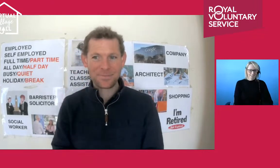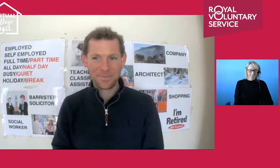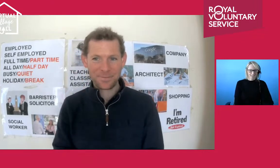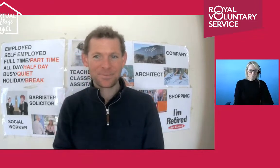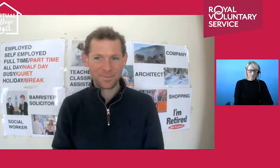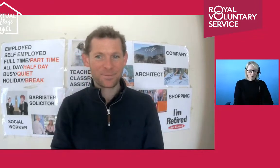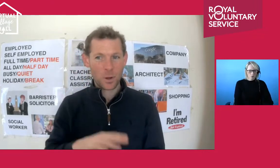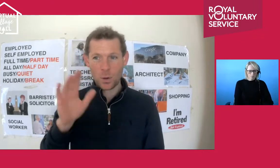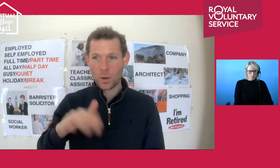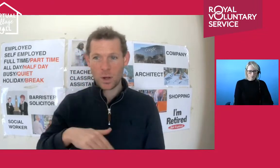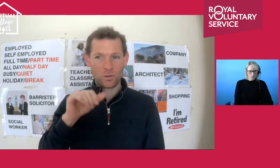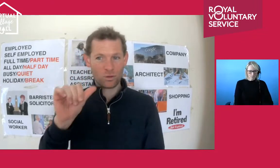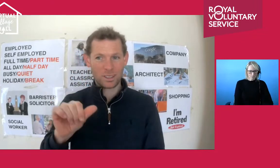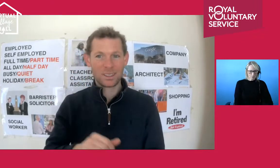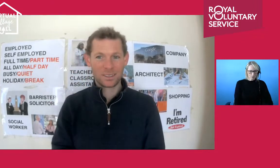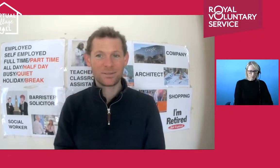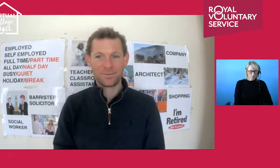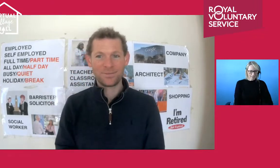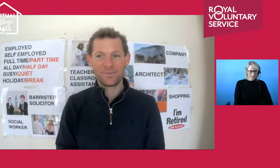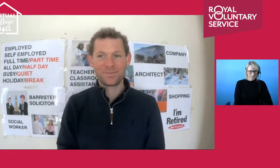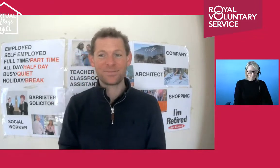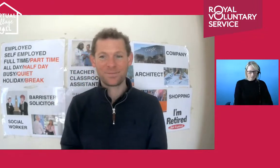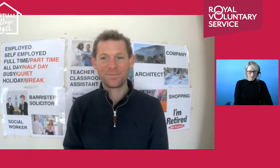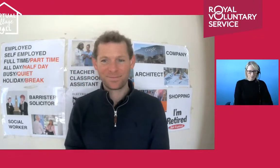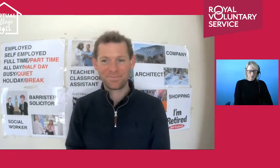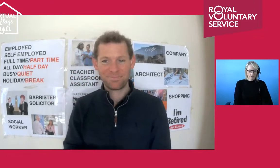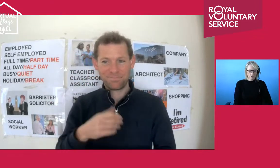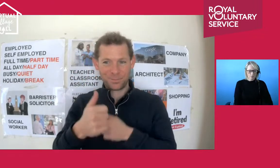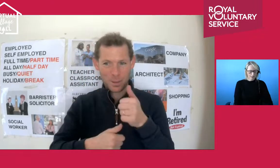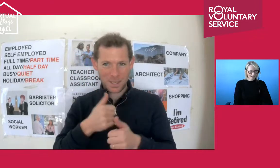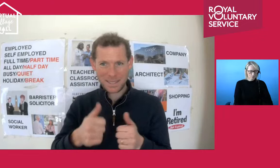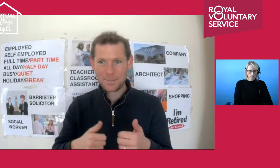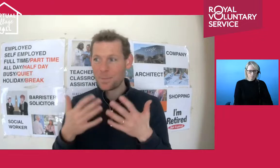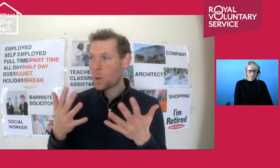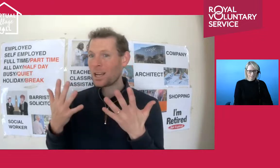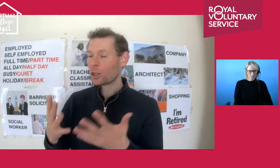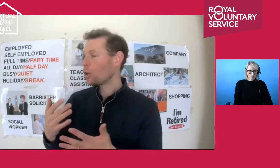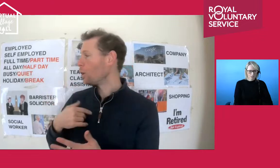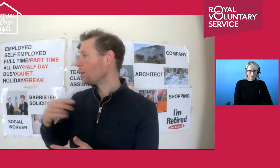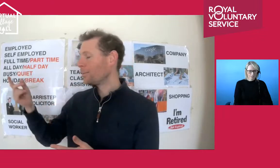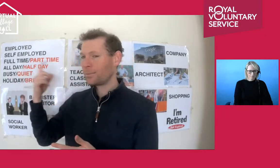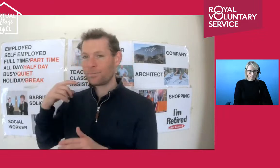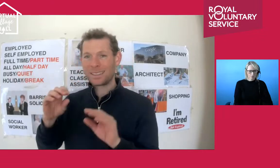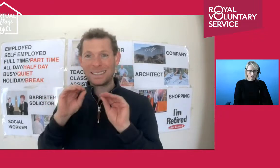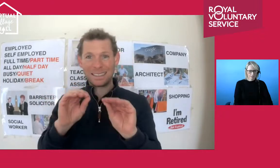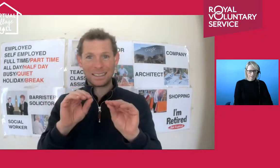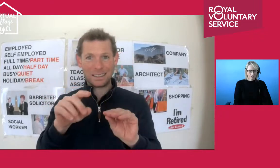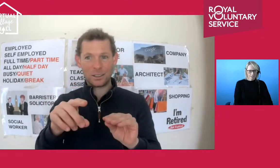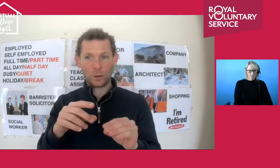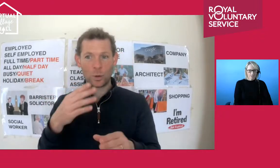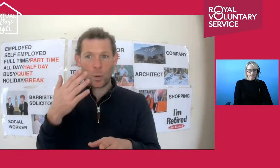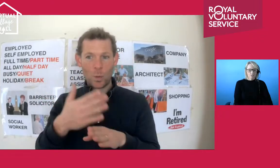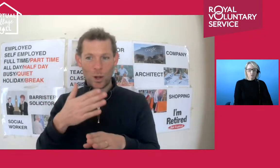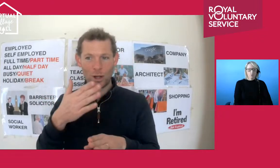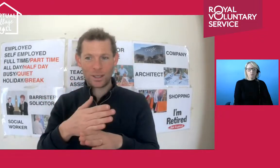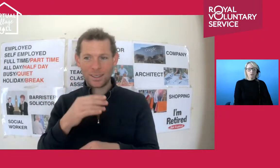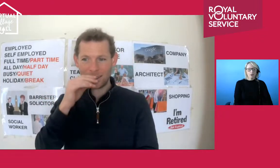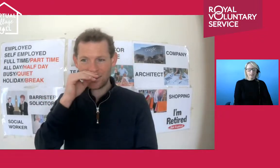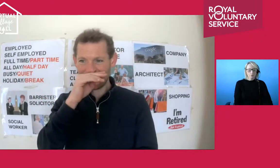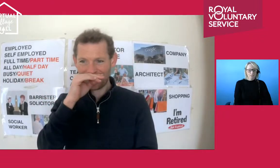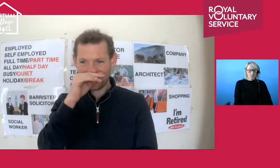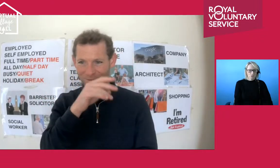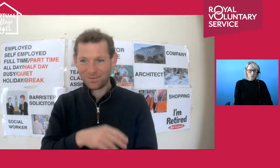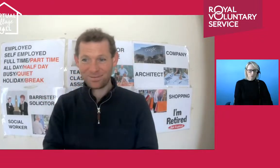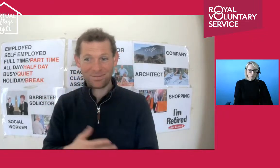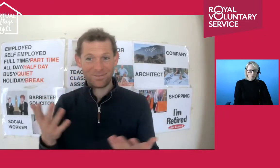I can see in the comment box that you've all got the right names that I was finger spelling, which is brilliant. So well done, everyone. So now